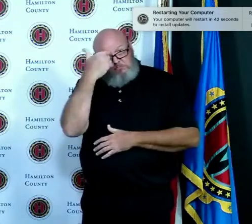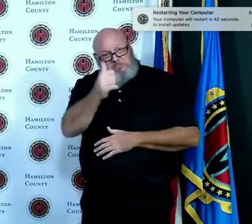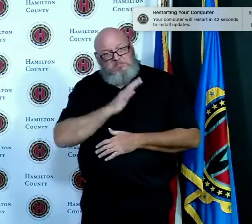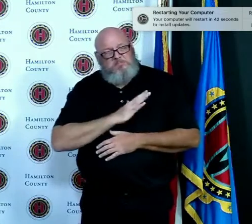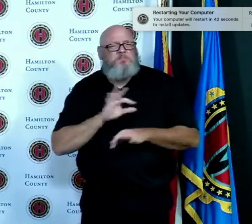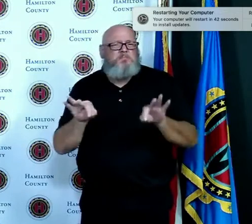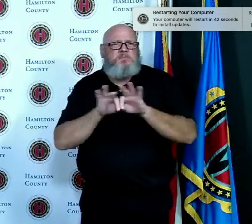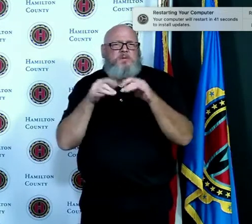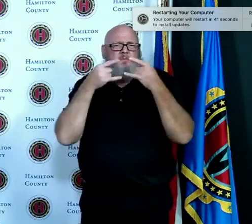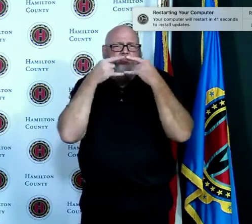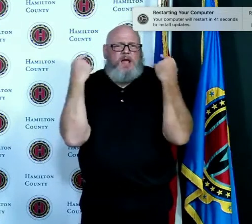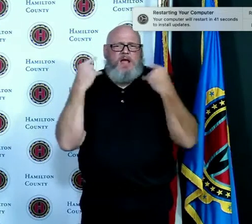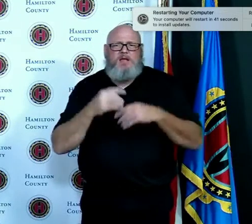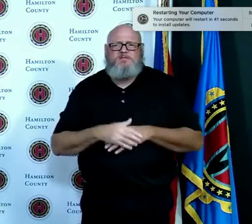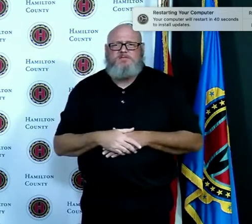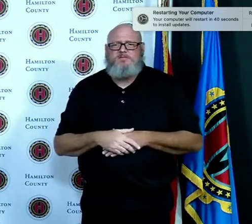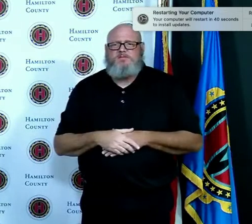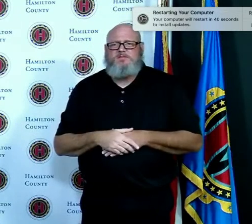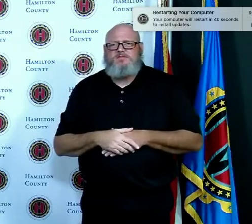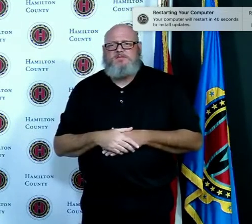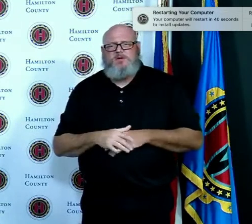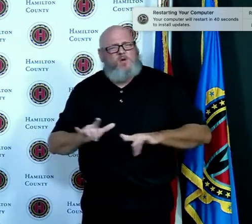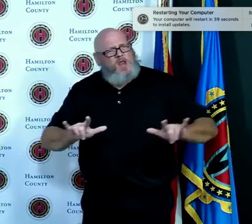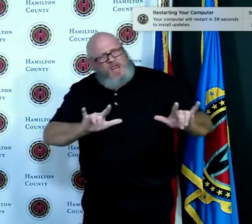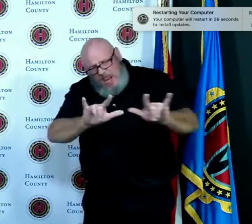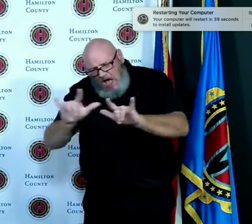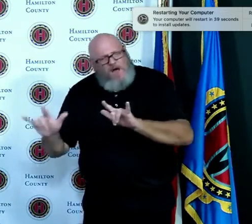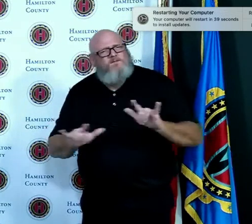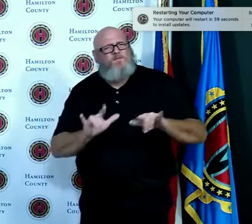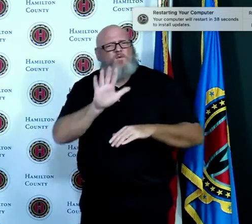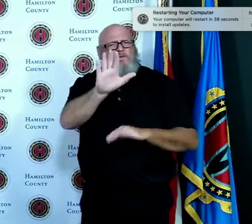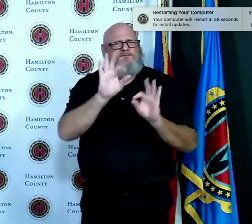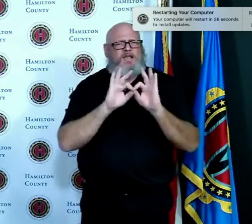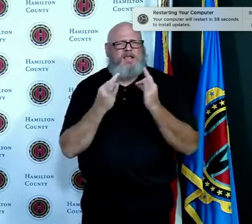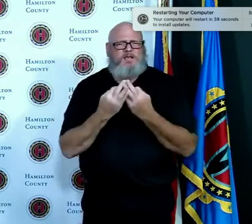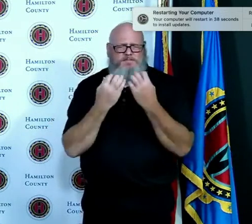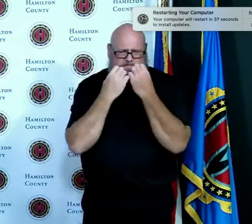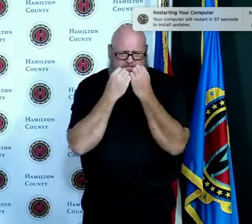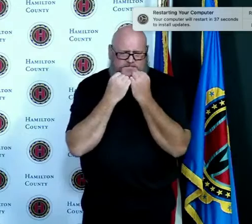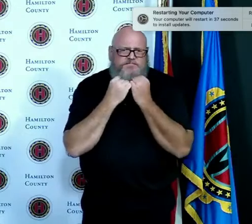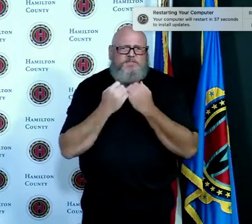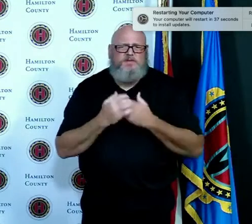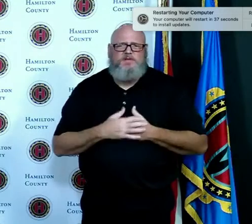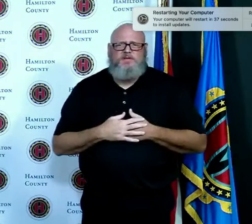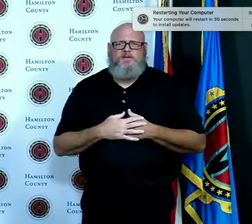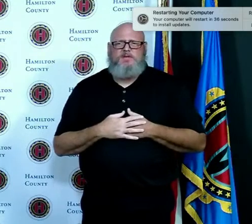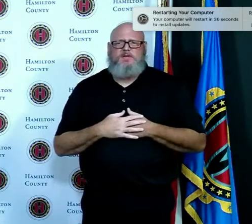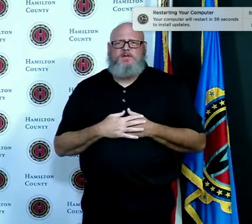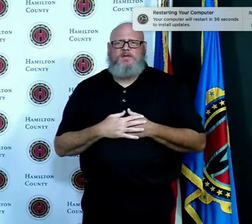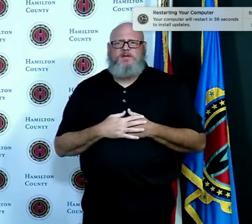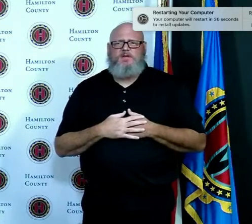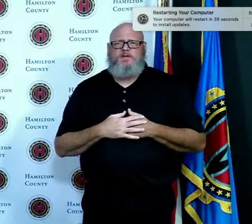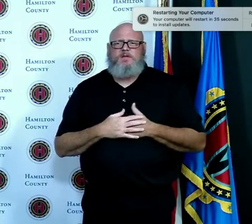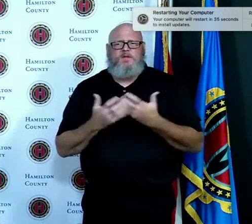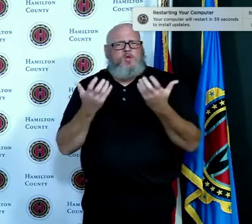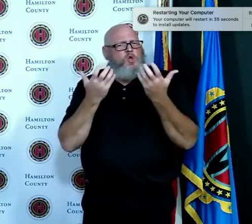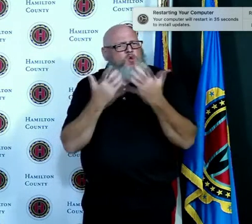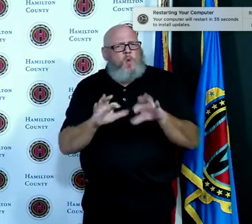family, but it is a great tool, and we know it slows the spread of infectious disease, including COVID.